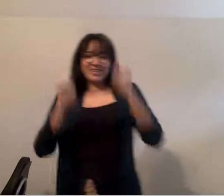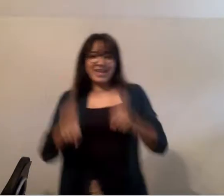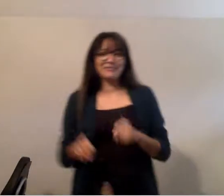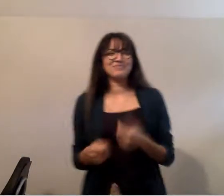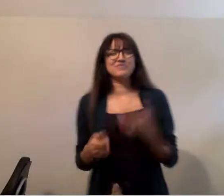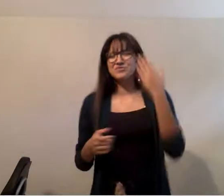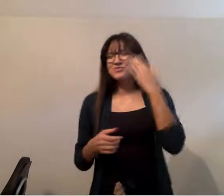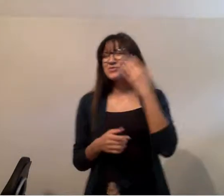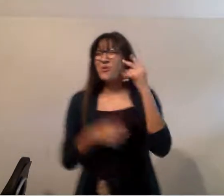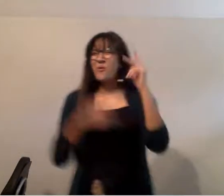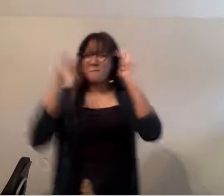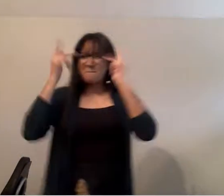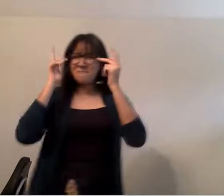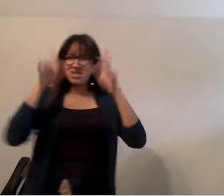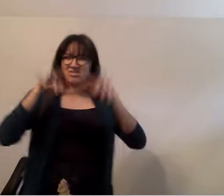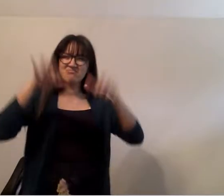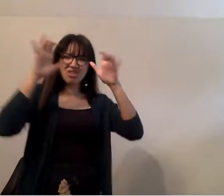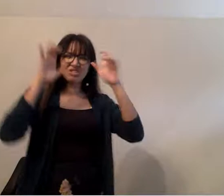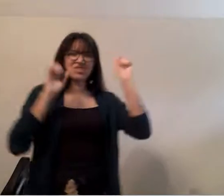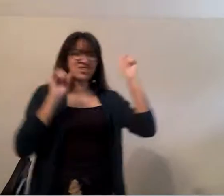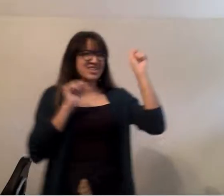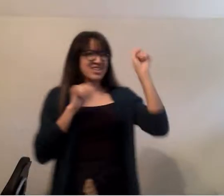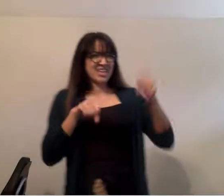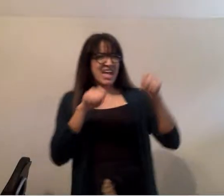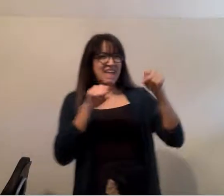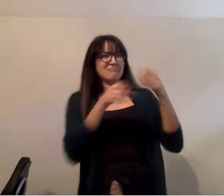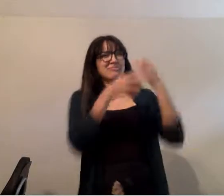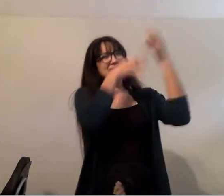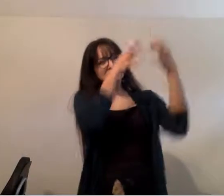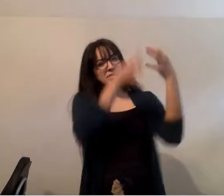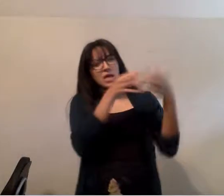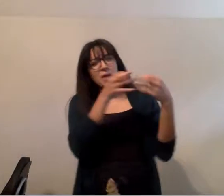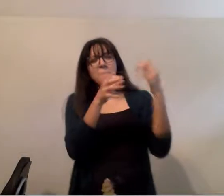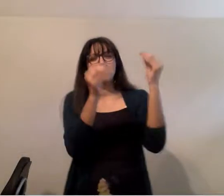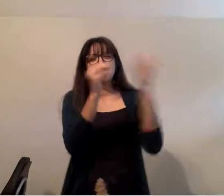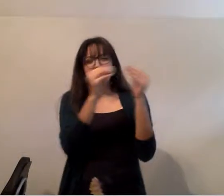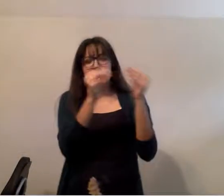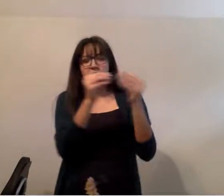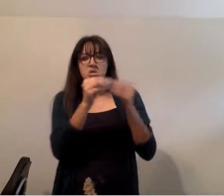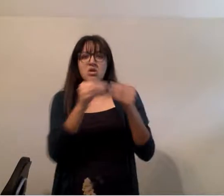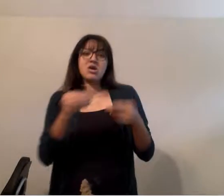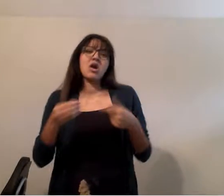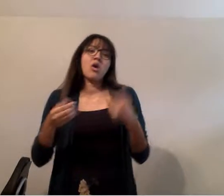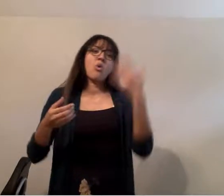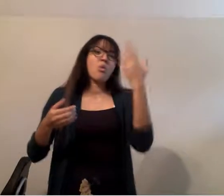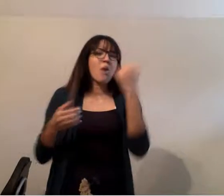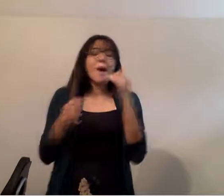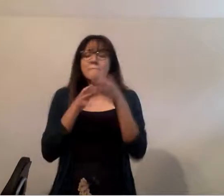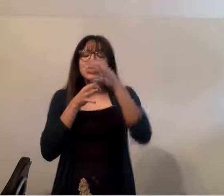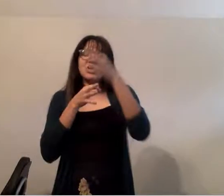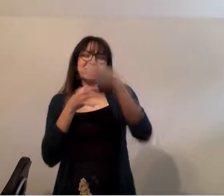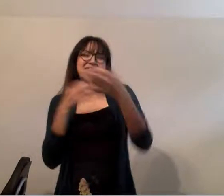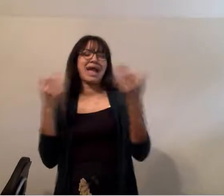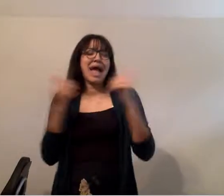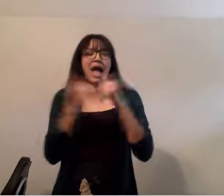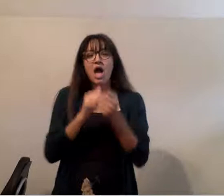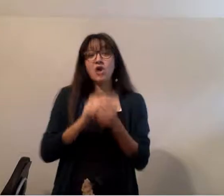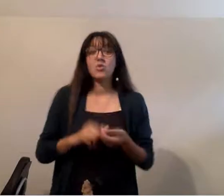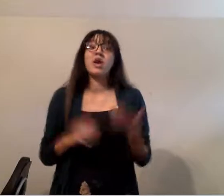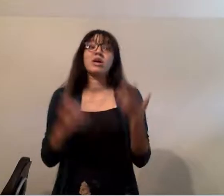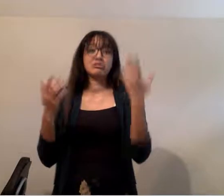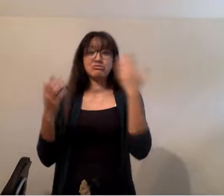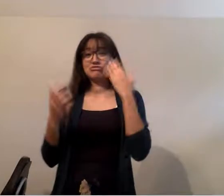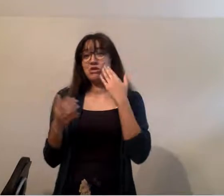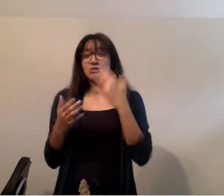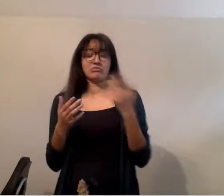how someone like me could spend 2 weeks unable to start the opening sentence of a paper and then miraculously find the